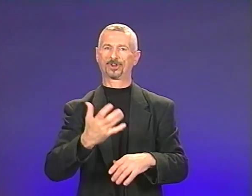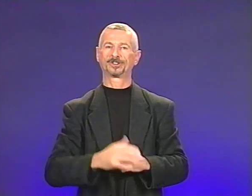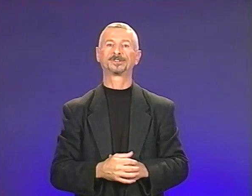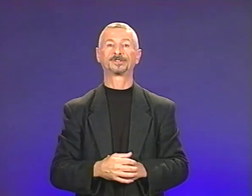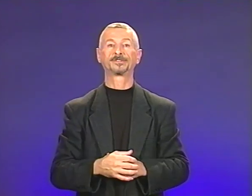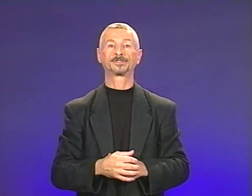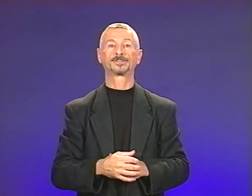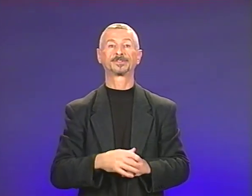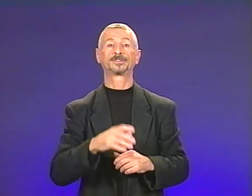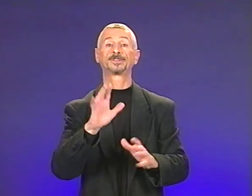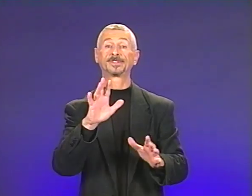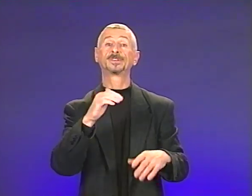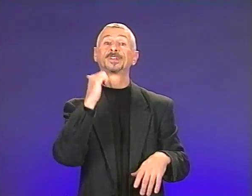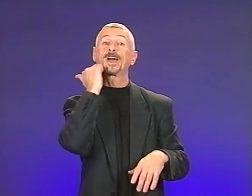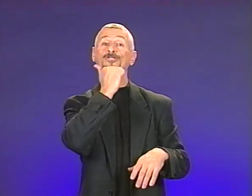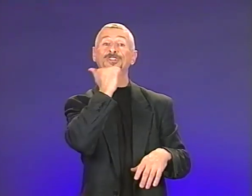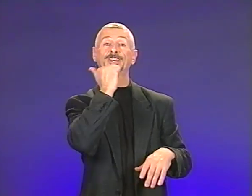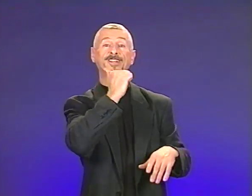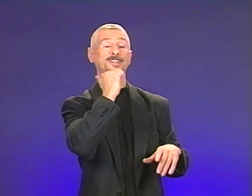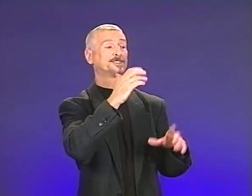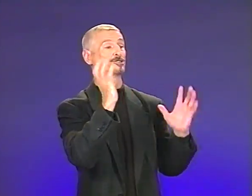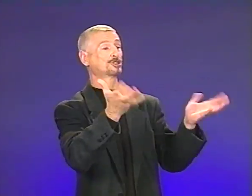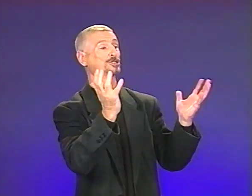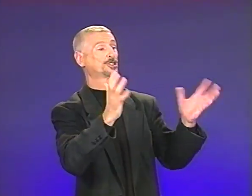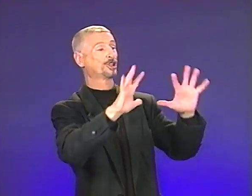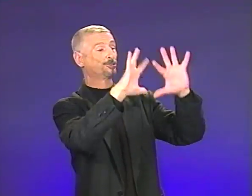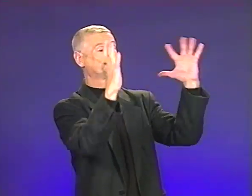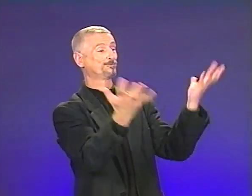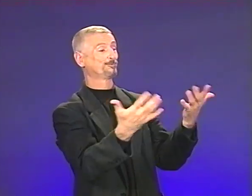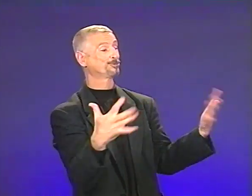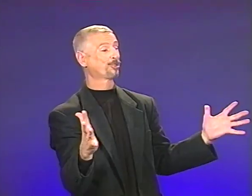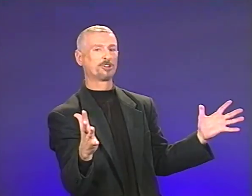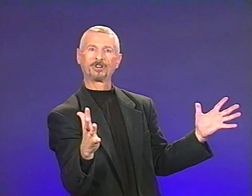poetry. As we've seen, ASL is not simply used for